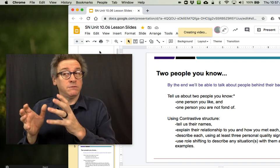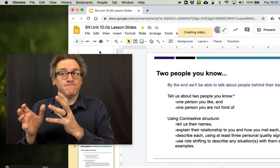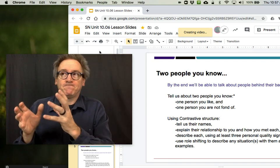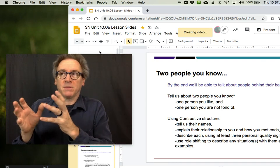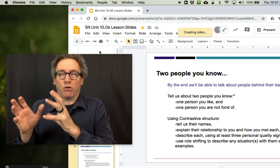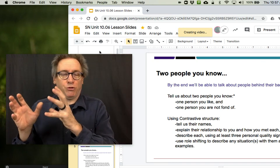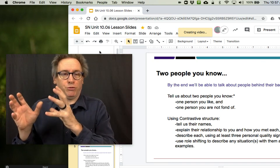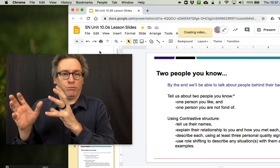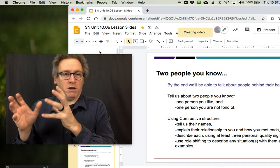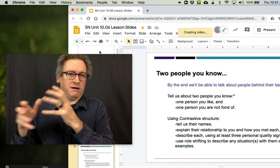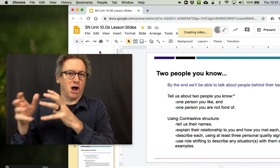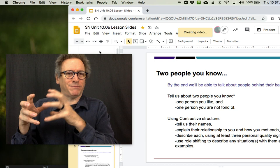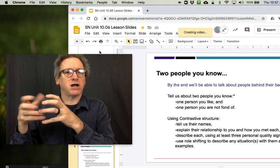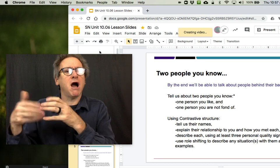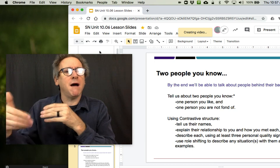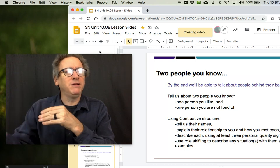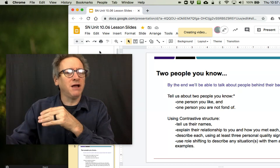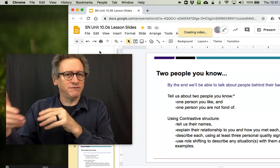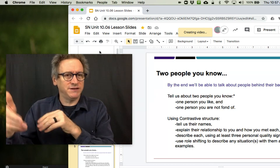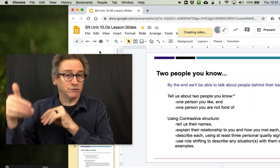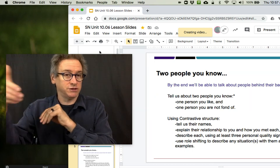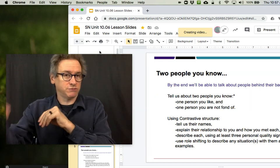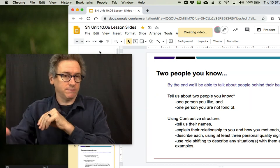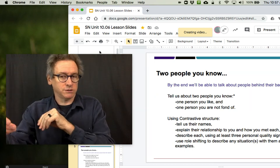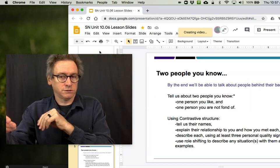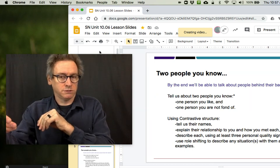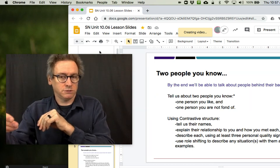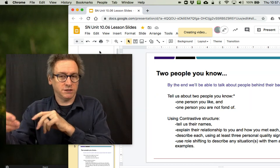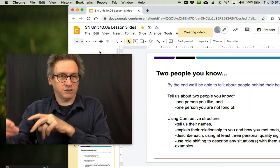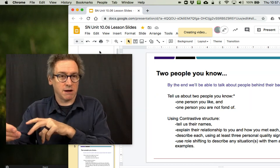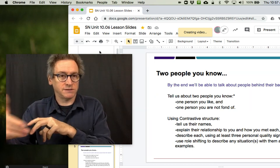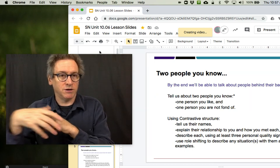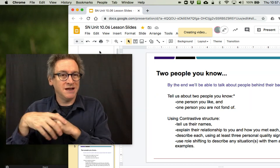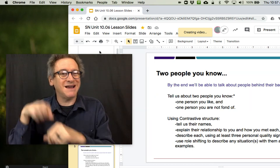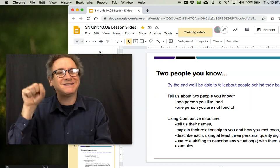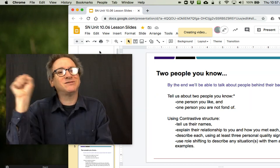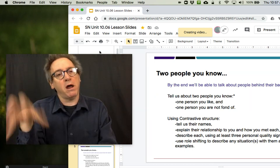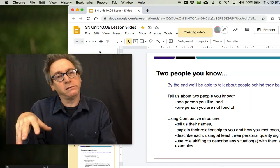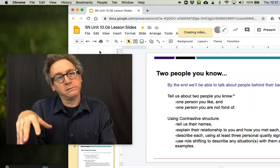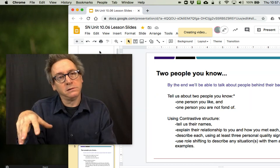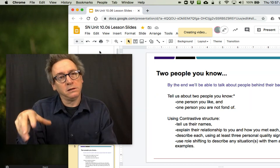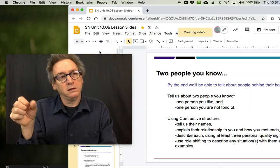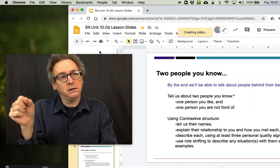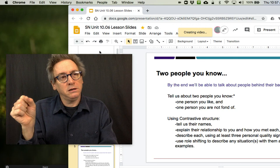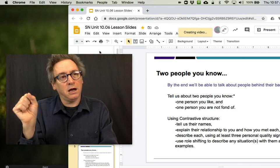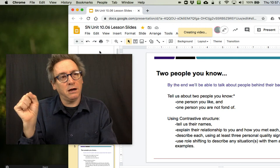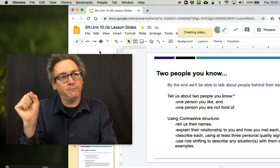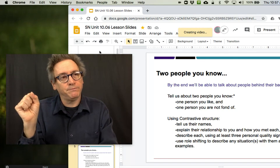give a couple of different descriptors to describe someone, not just one.